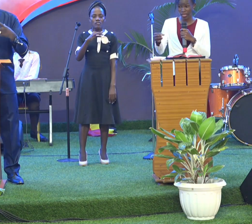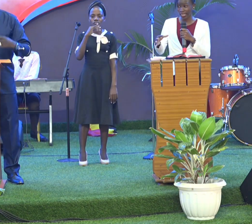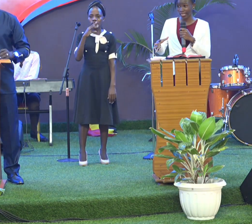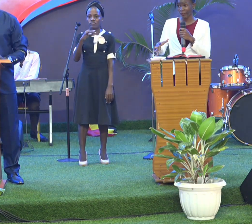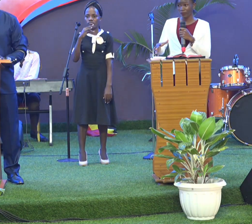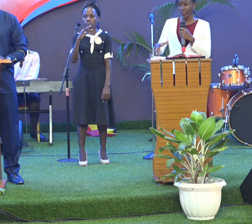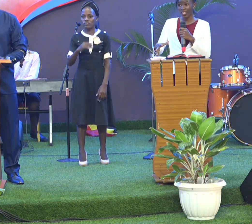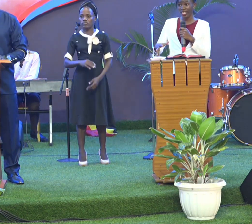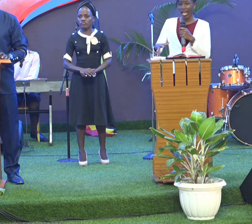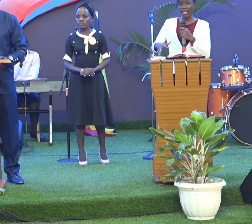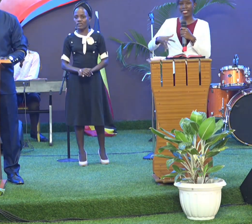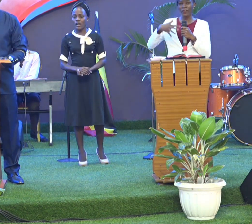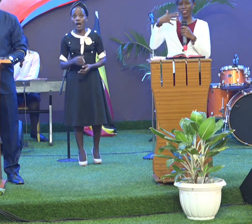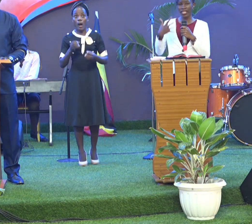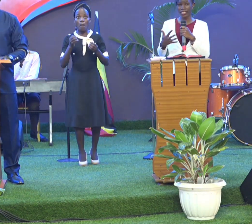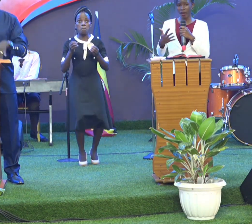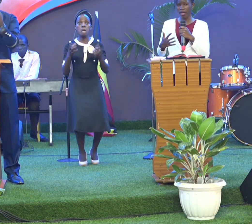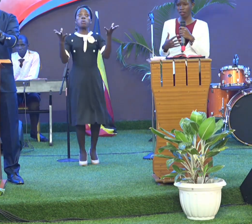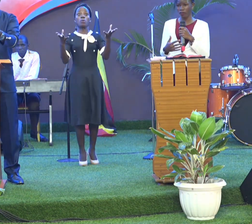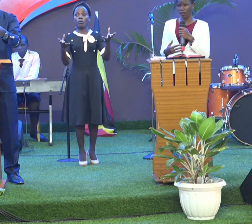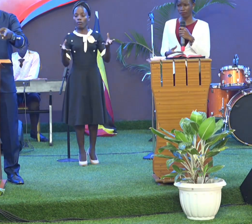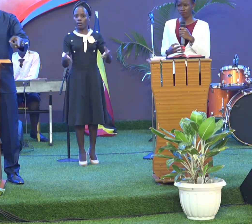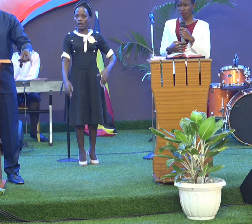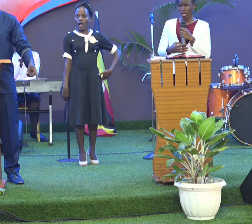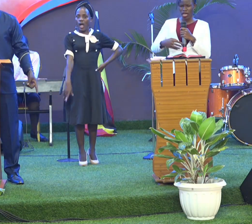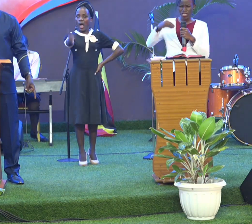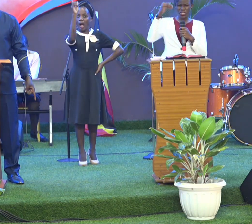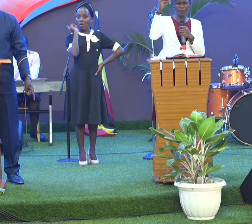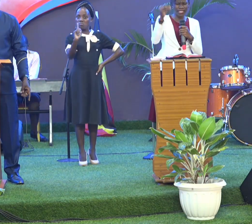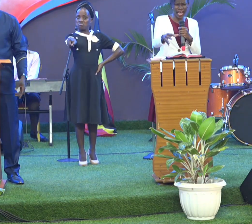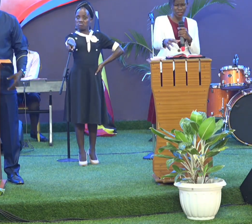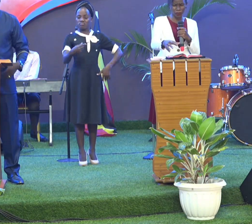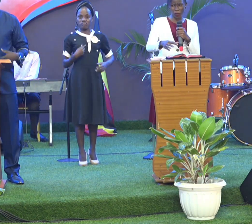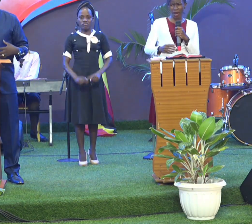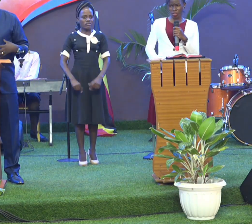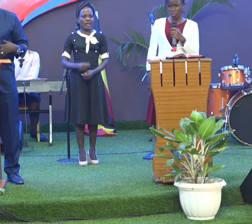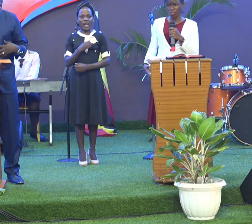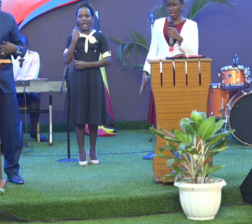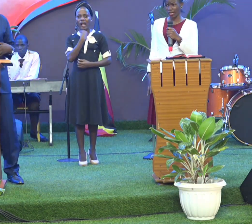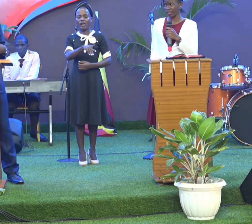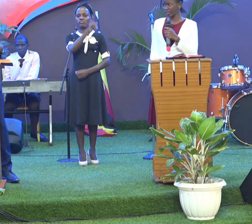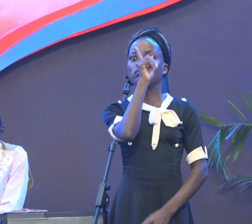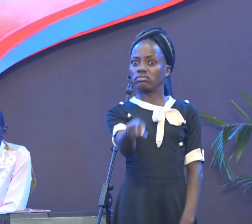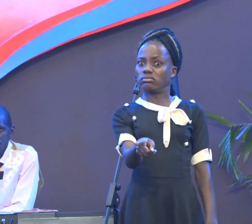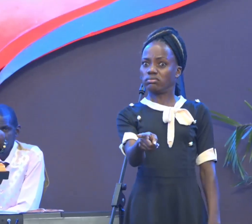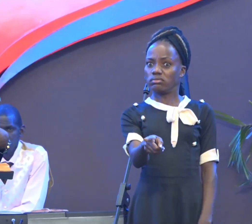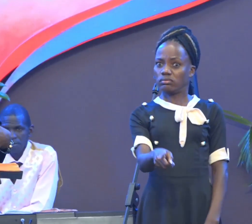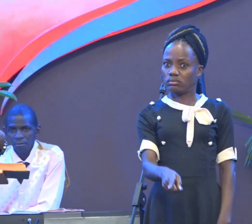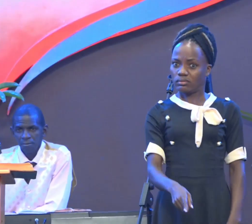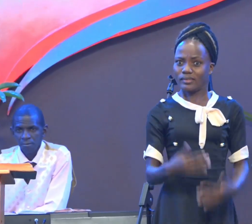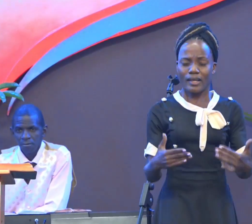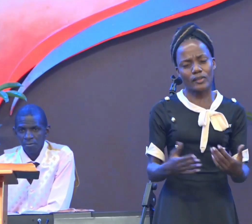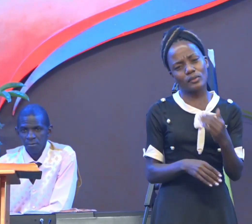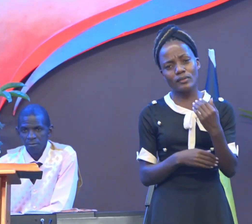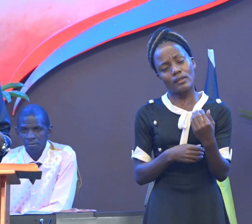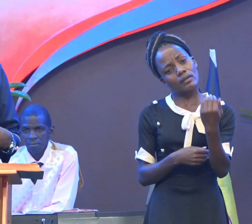to speak, as if thunder is coming. I'm tired of you, my children. And